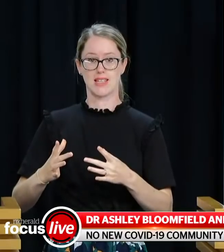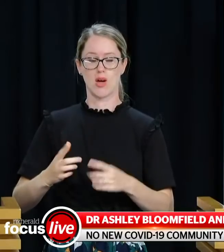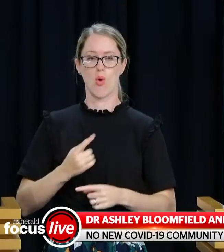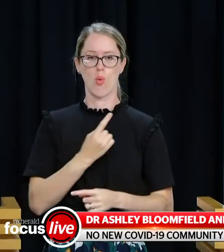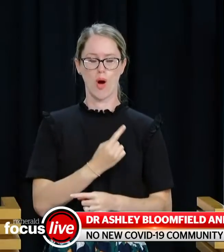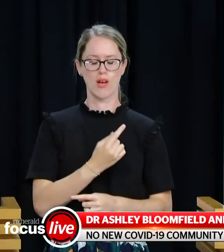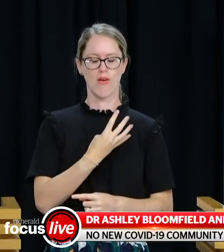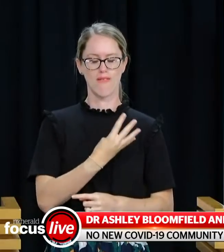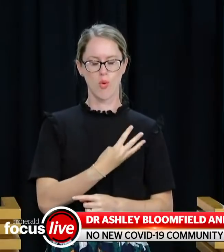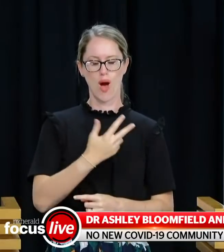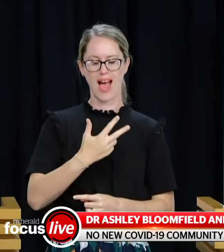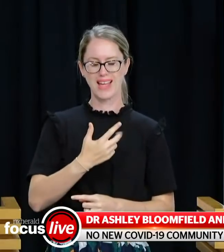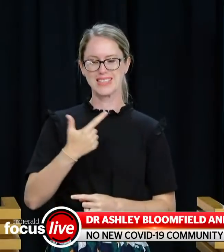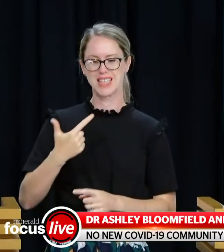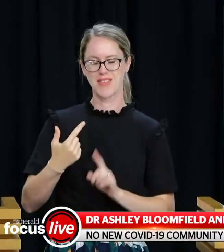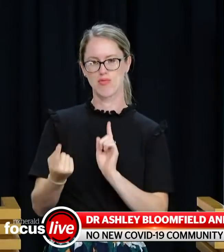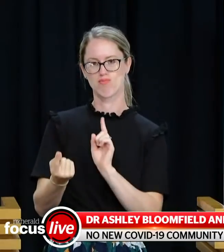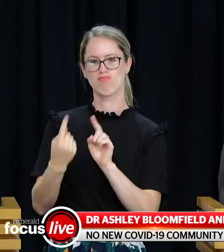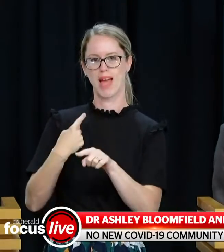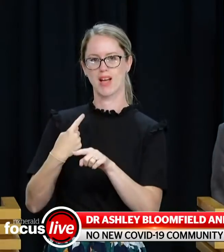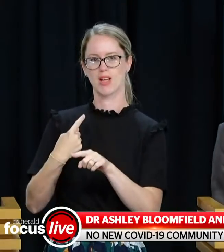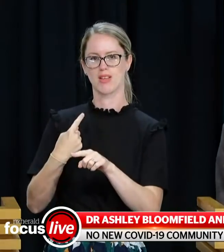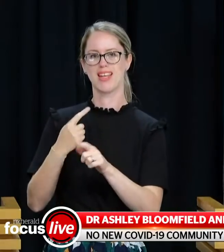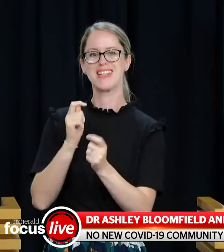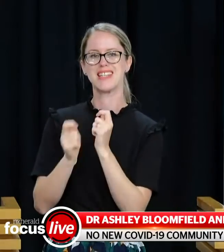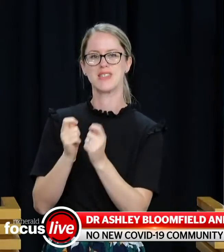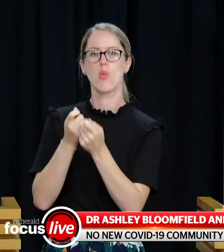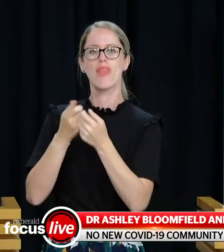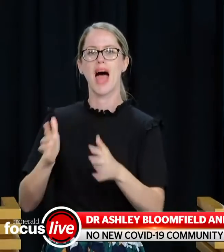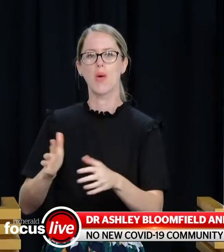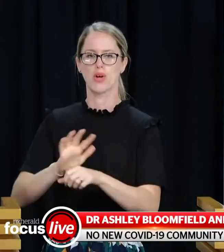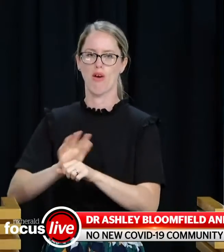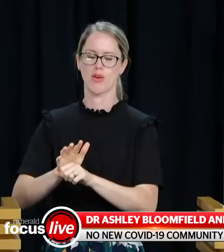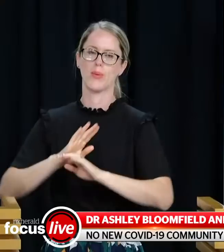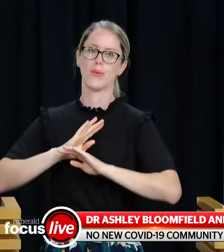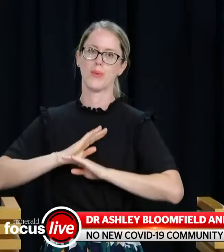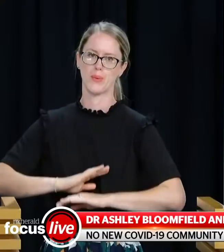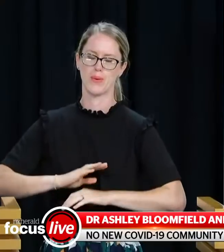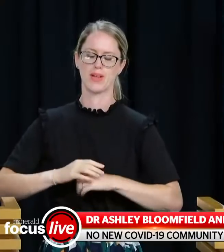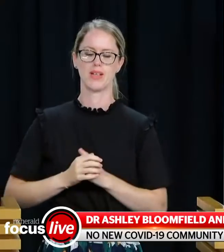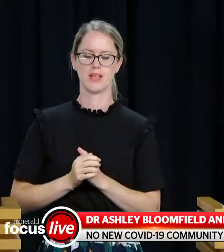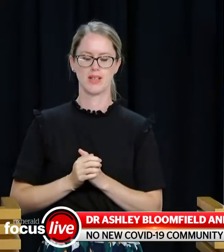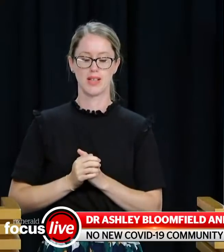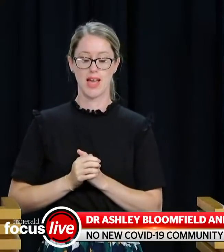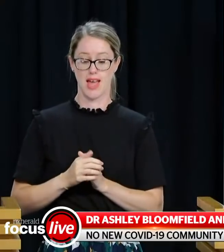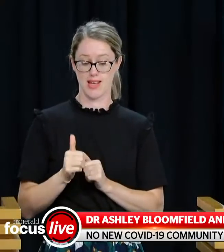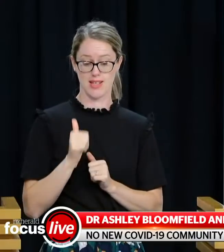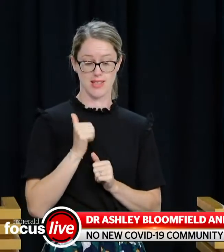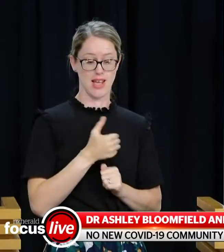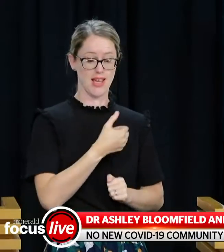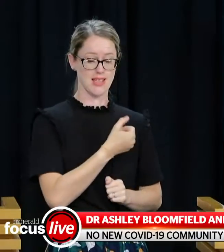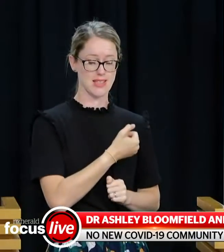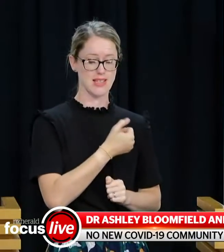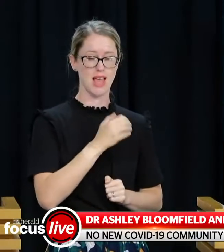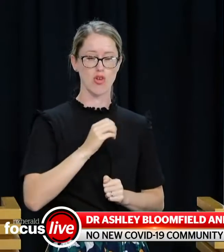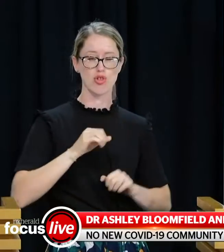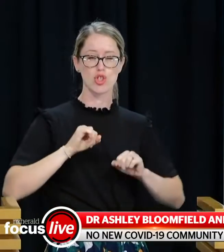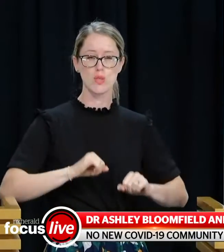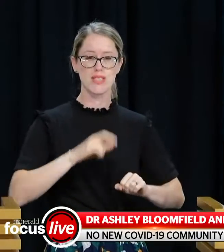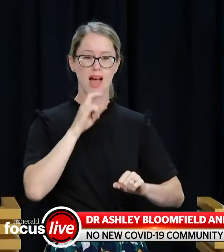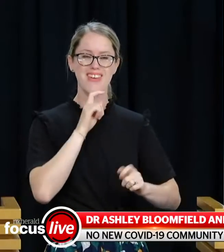1,487 have returned at least 1 negative test, and I can say there were over 600 students and staff tested yesterday, and